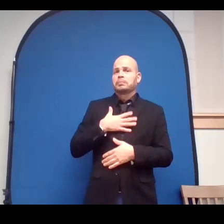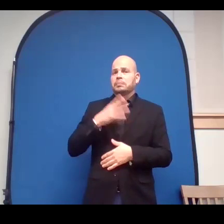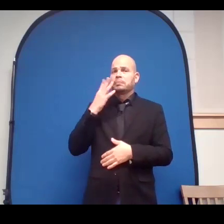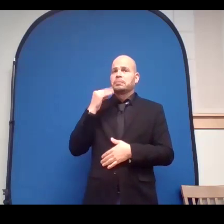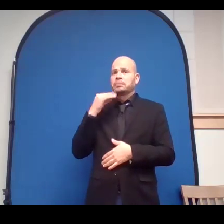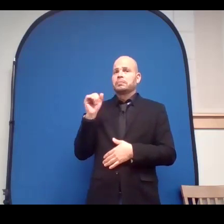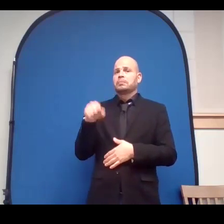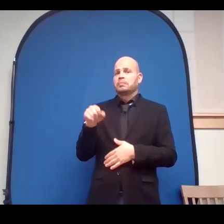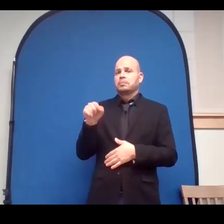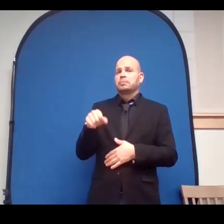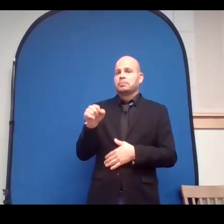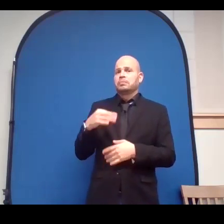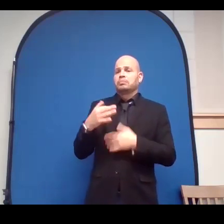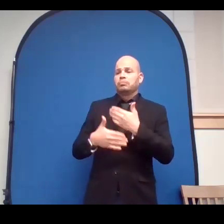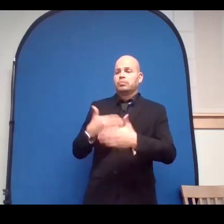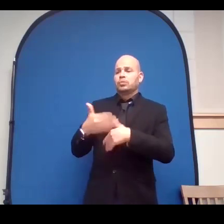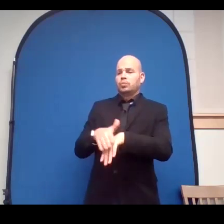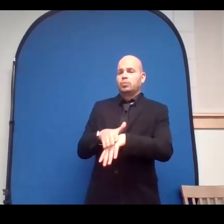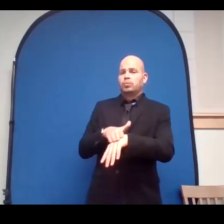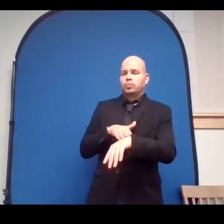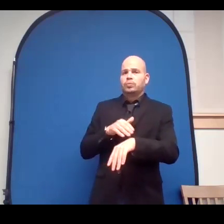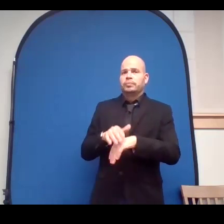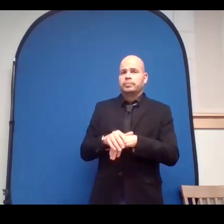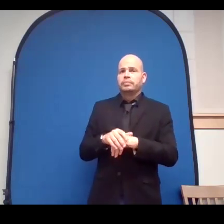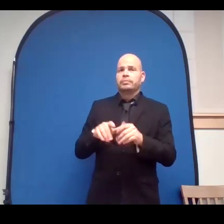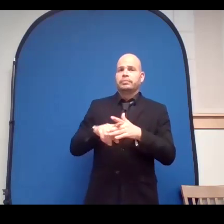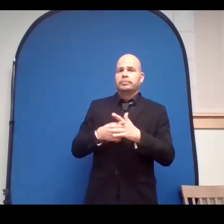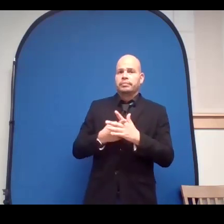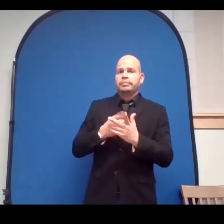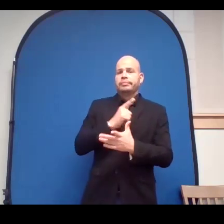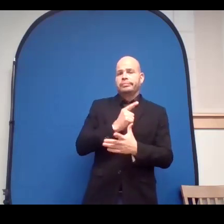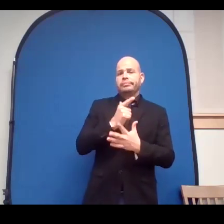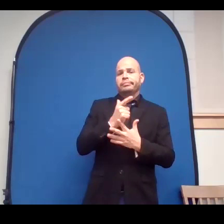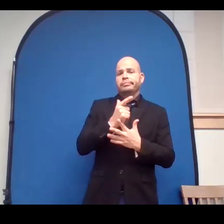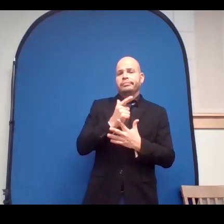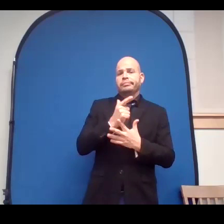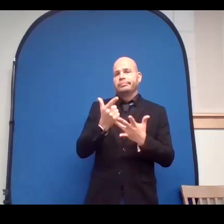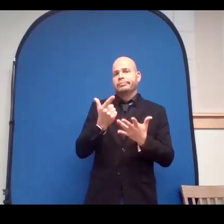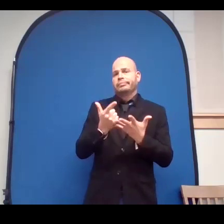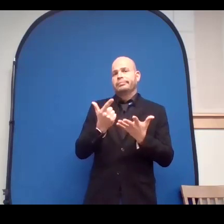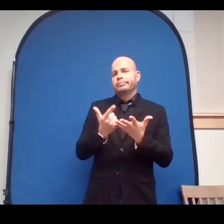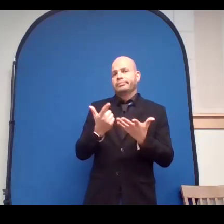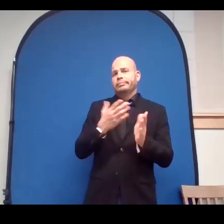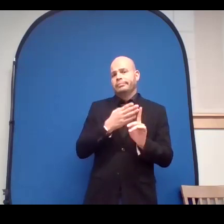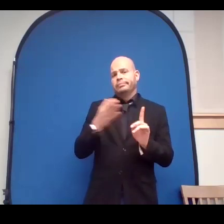is a process that takes some time, sir. I can't give you an exact time. Did you do anything to initiate